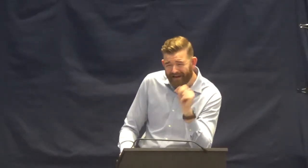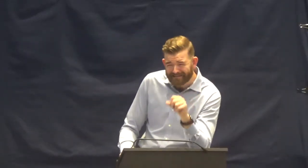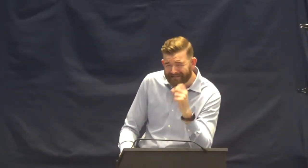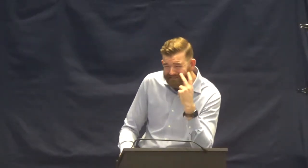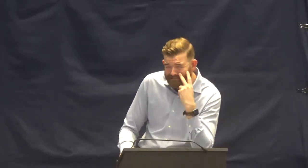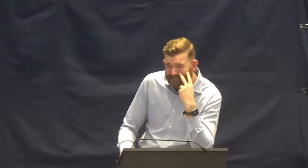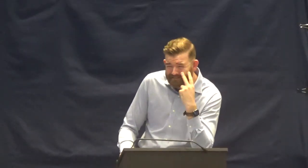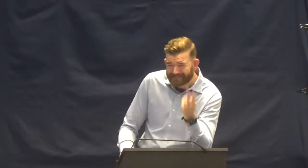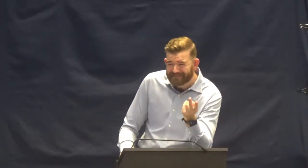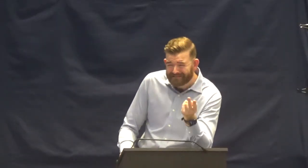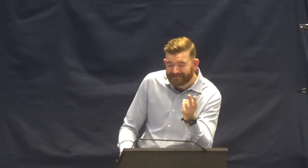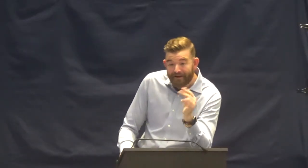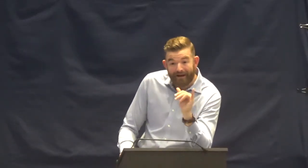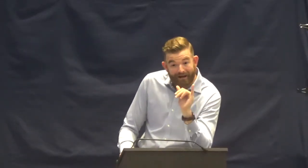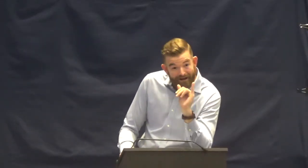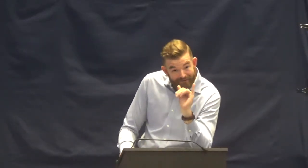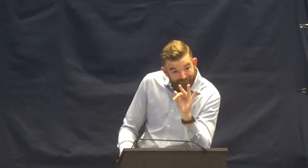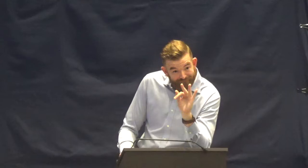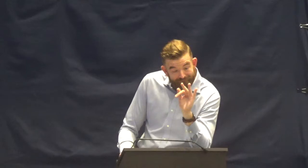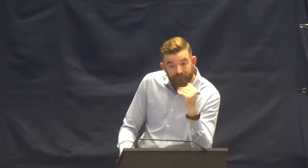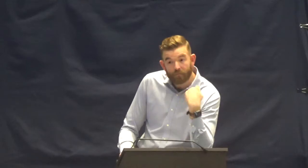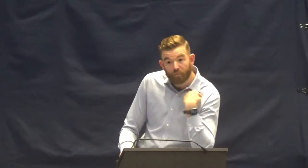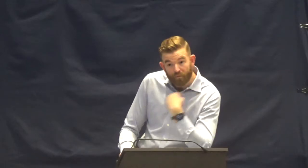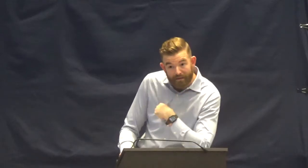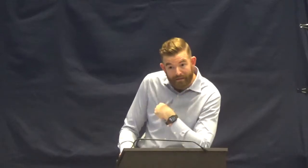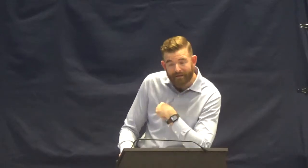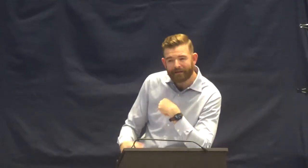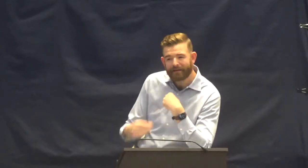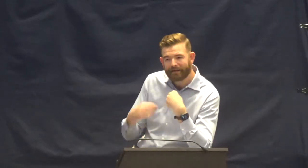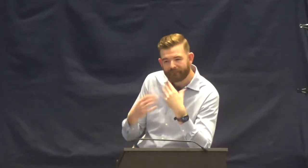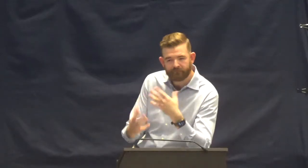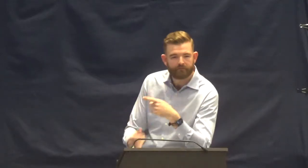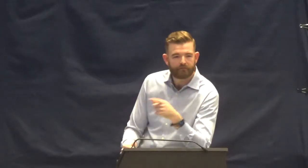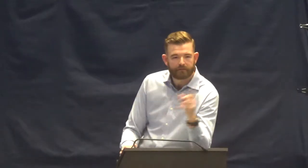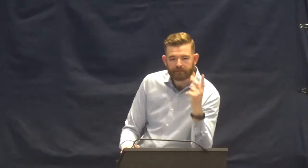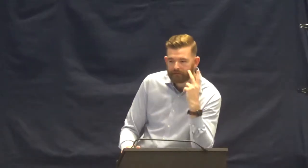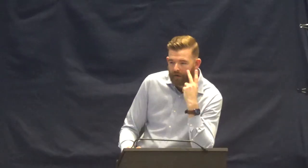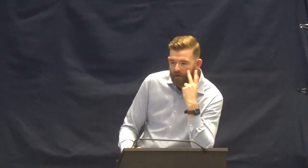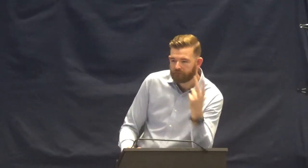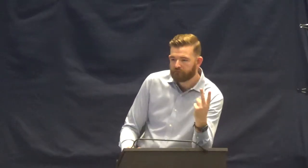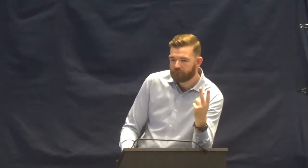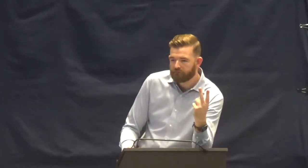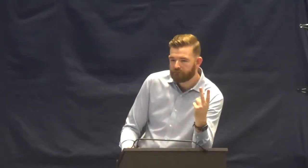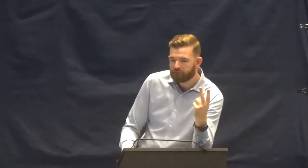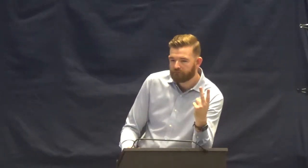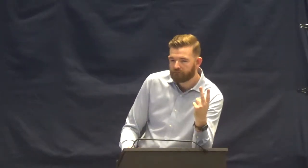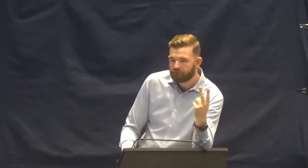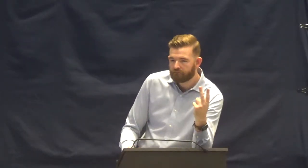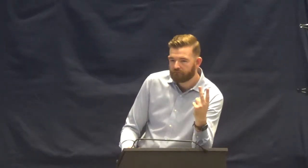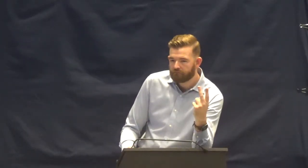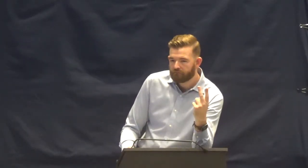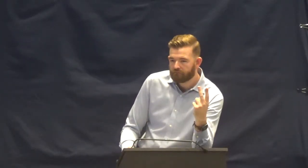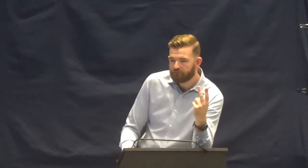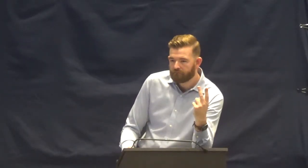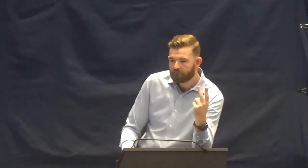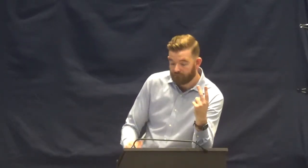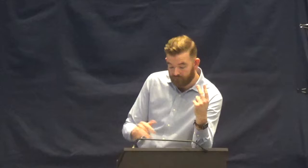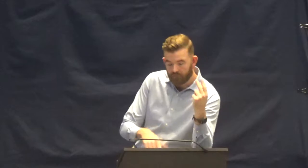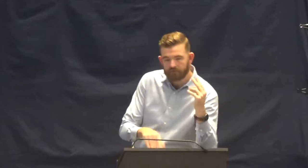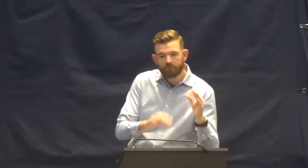said, no. You know what? Blind people can see if we provide them with sight.